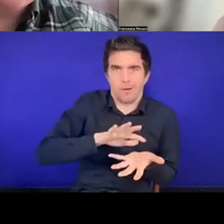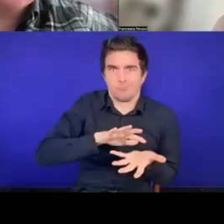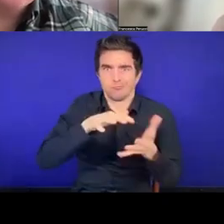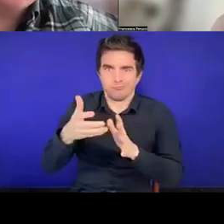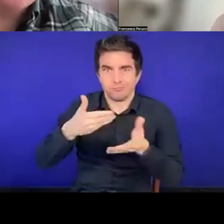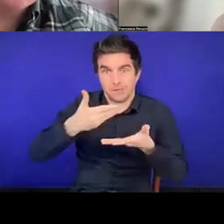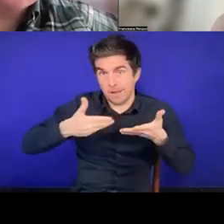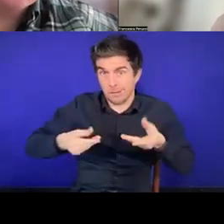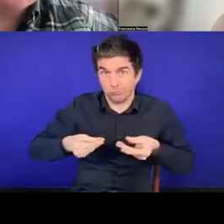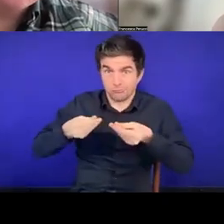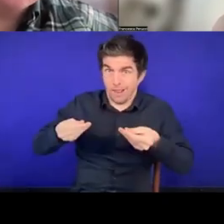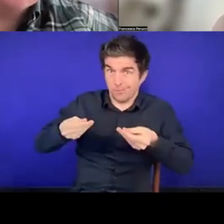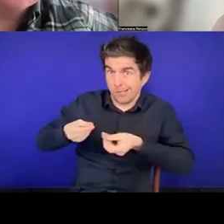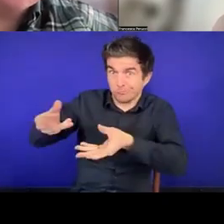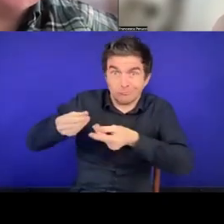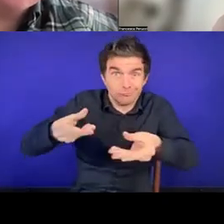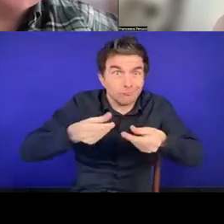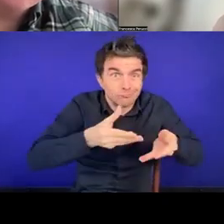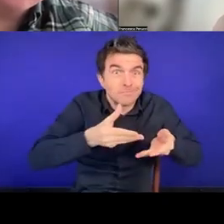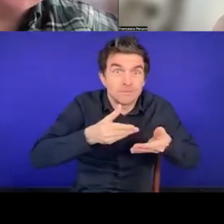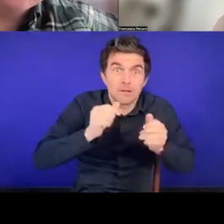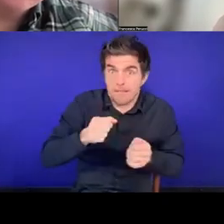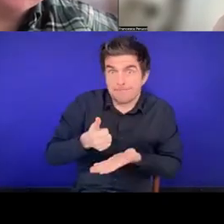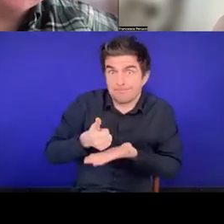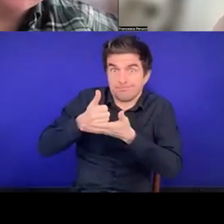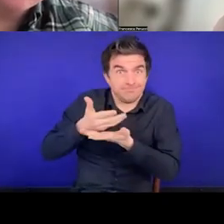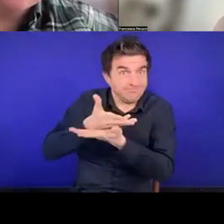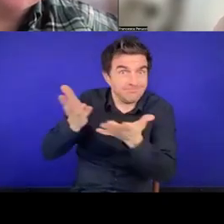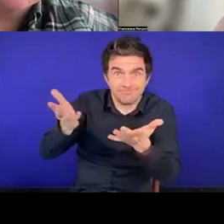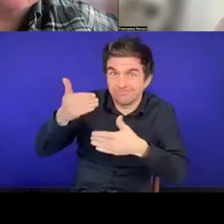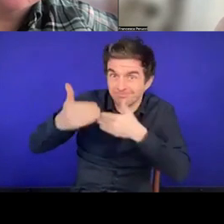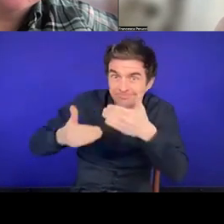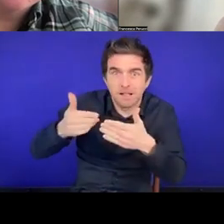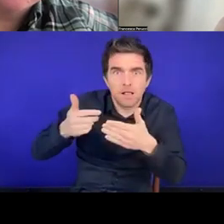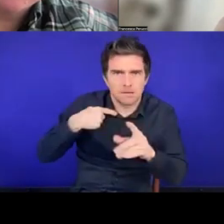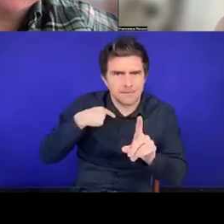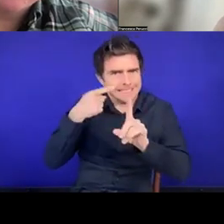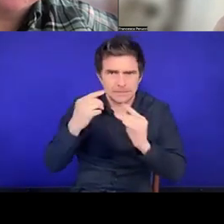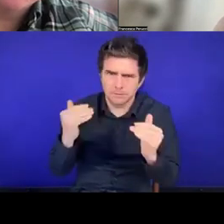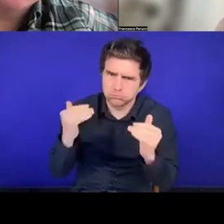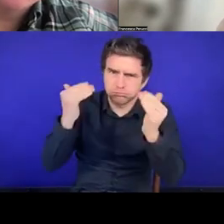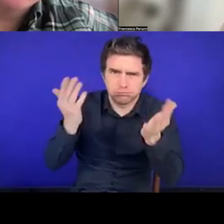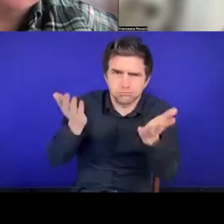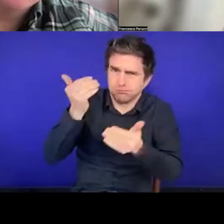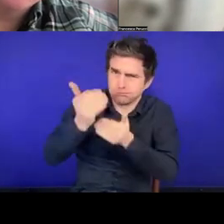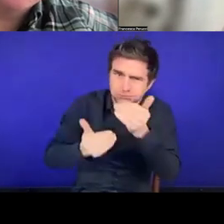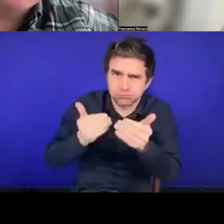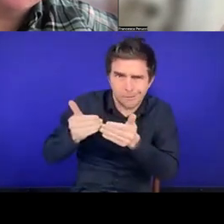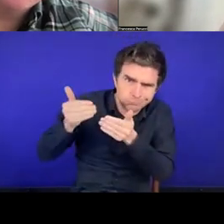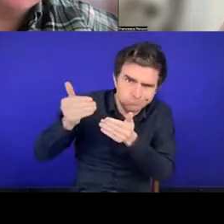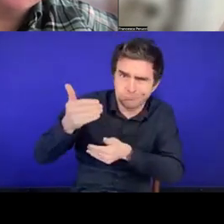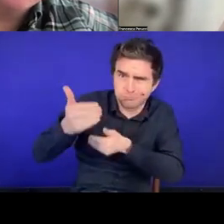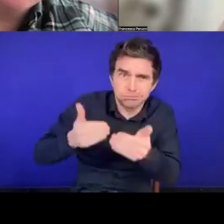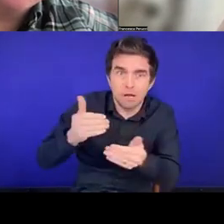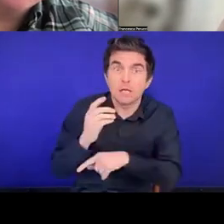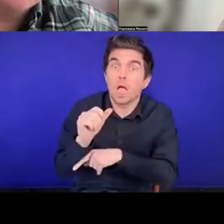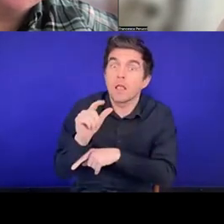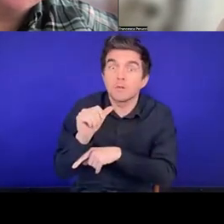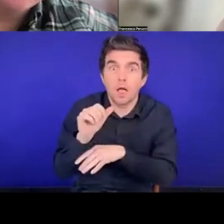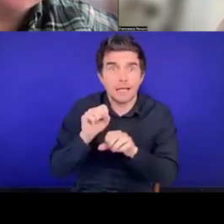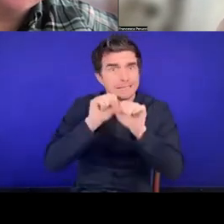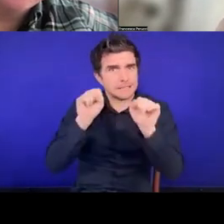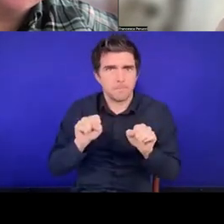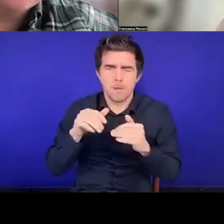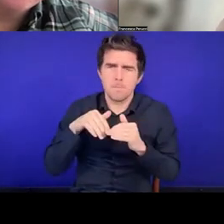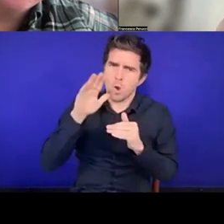to advance and make data systems more inclusive. And as Kate was saying, we want to count everybody. Data